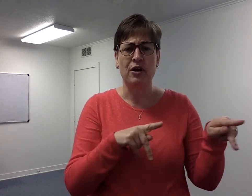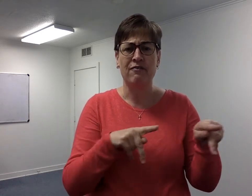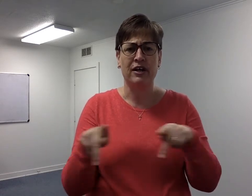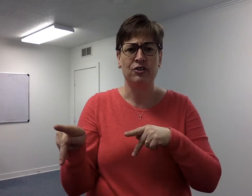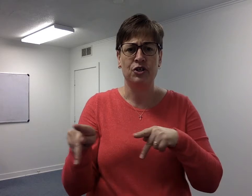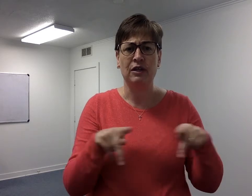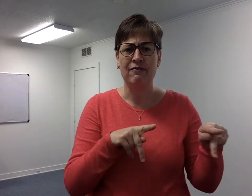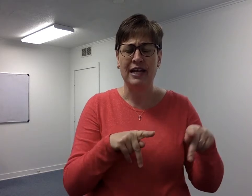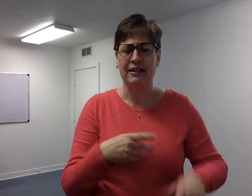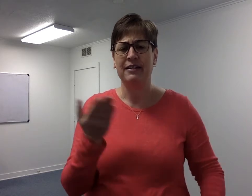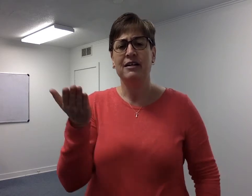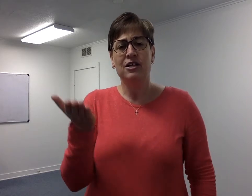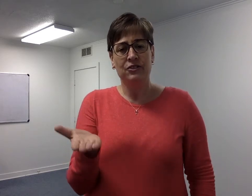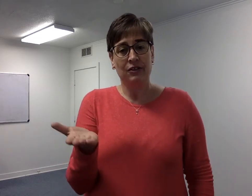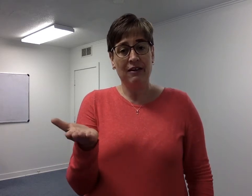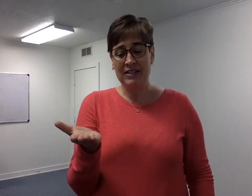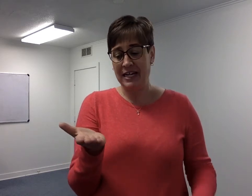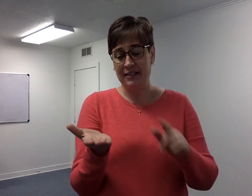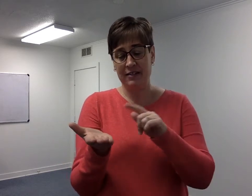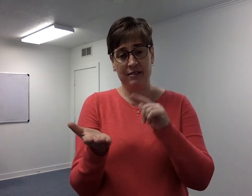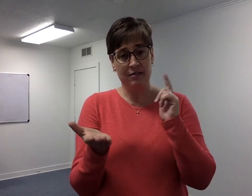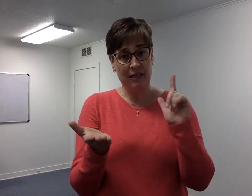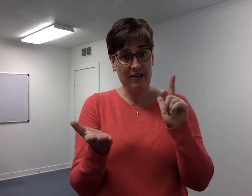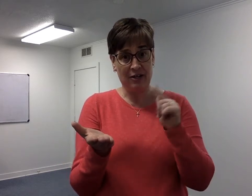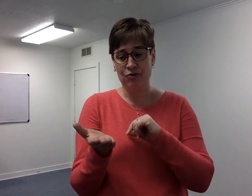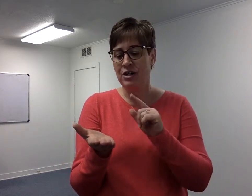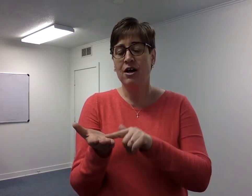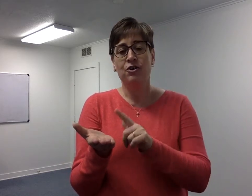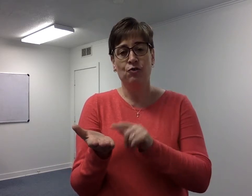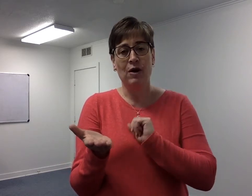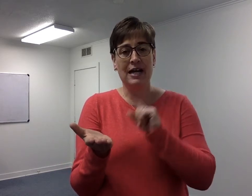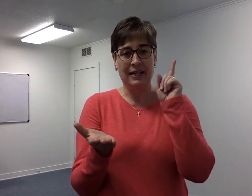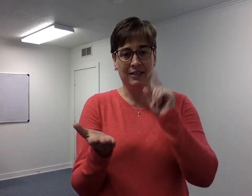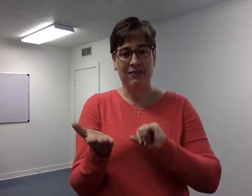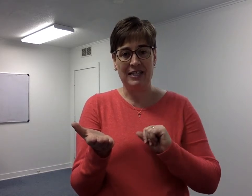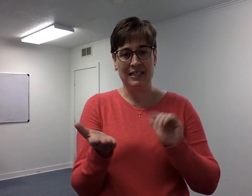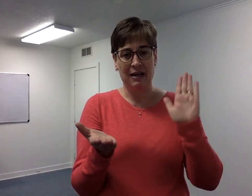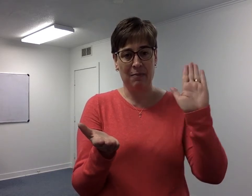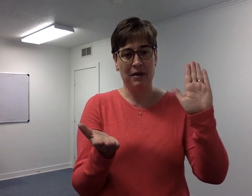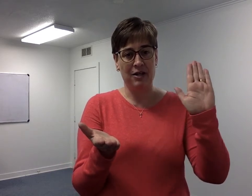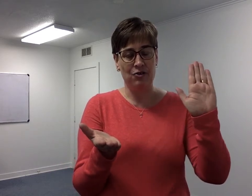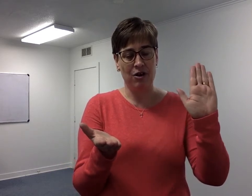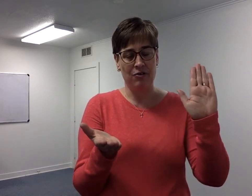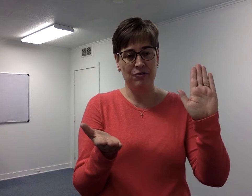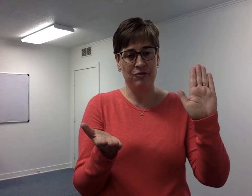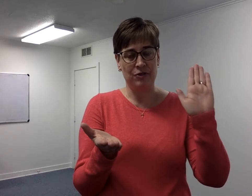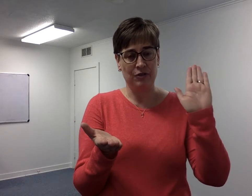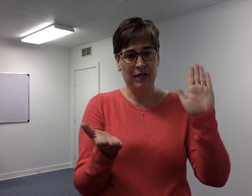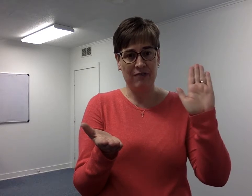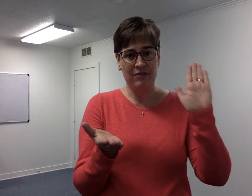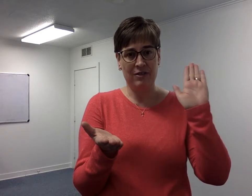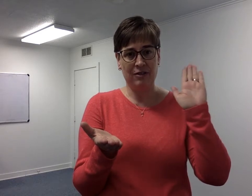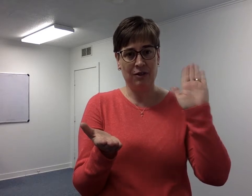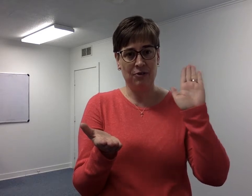I forgot to show left hand. So left-handers, your right hand is facing up, and your left closed